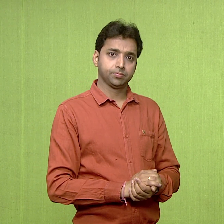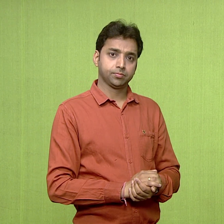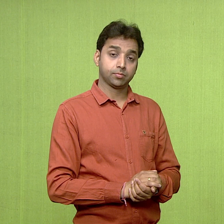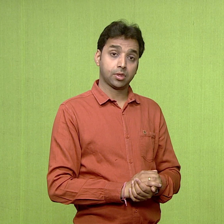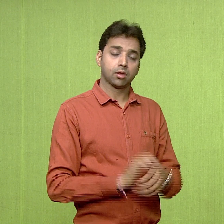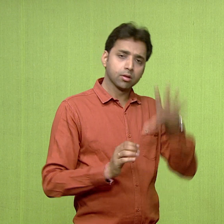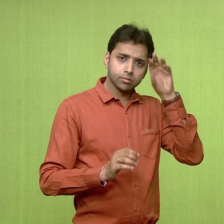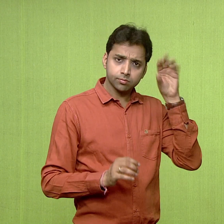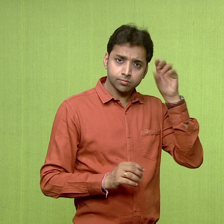Learner education